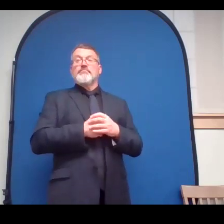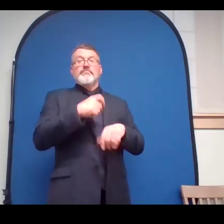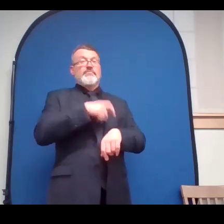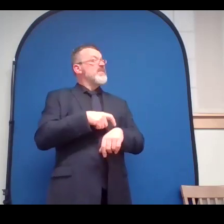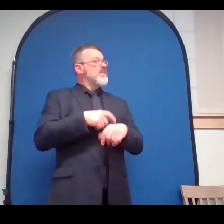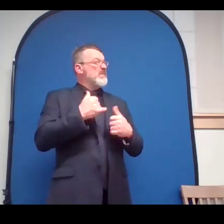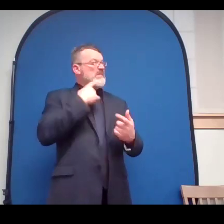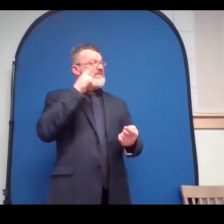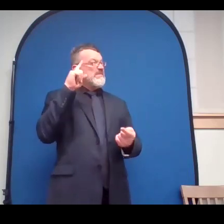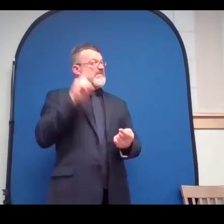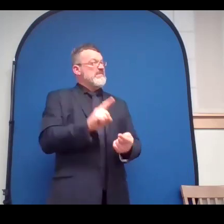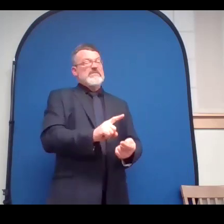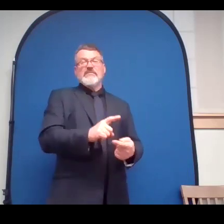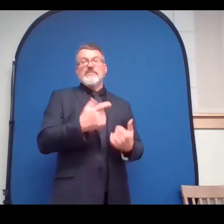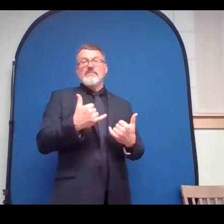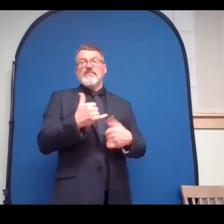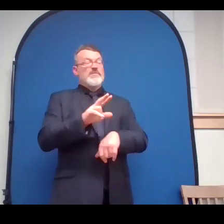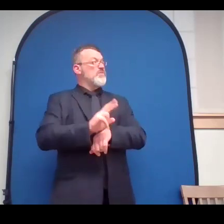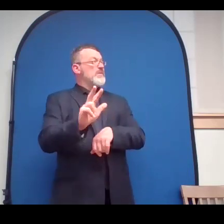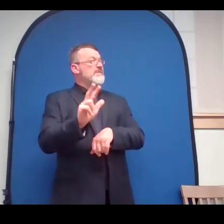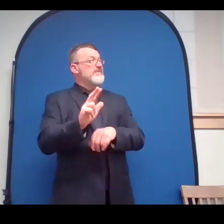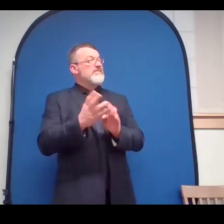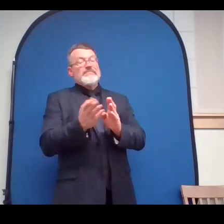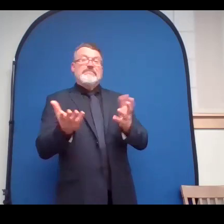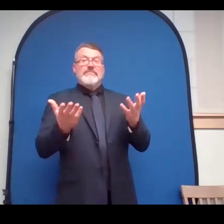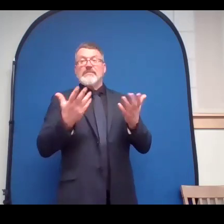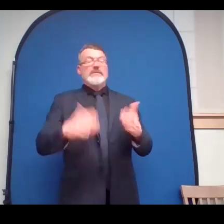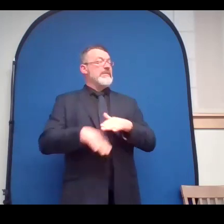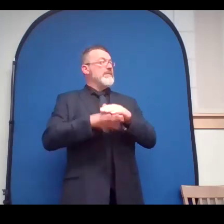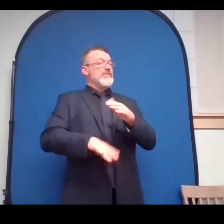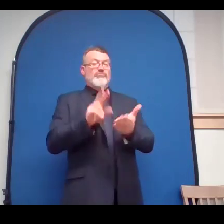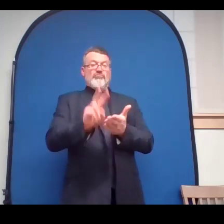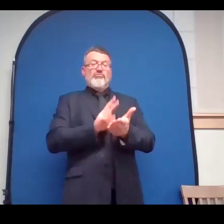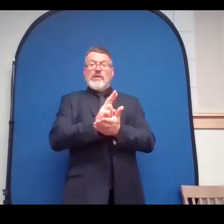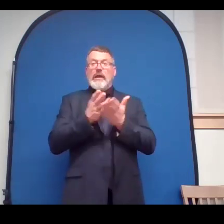that we would, or the time we expected to have with you.